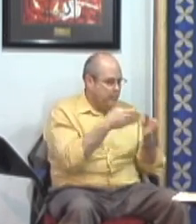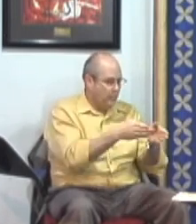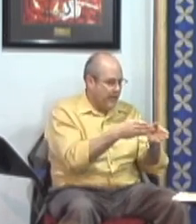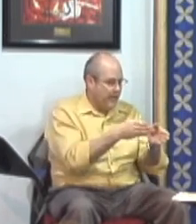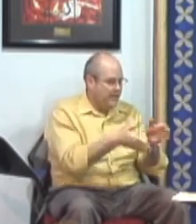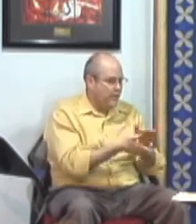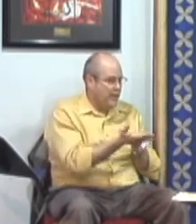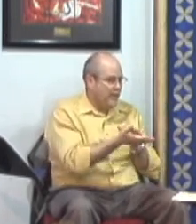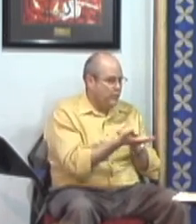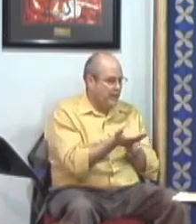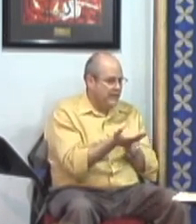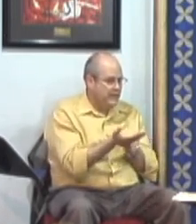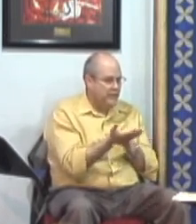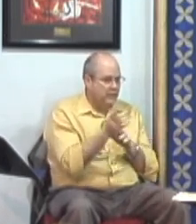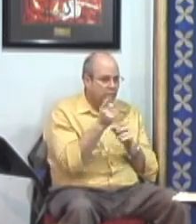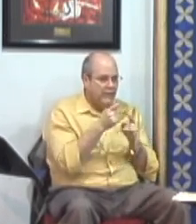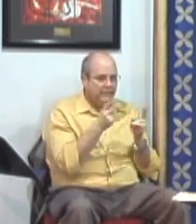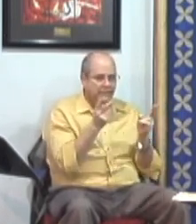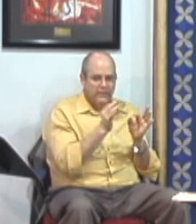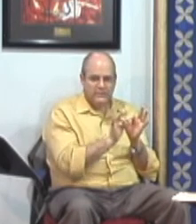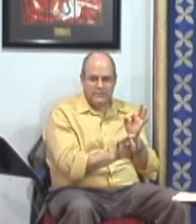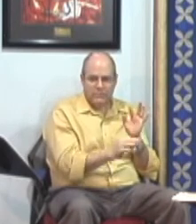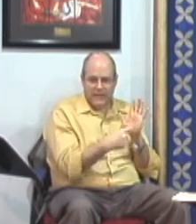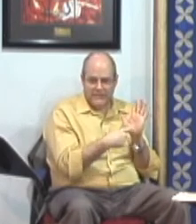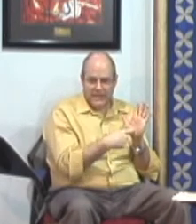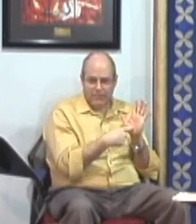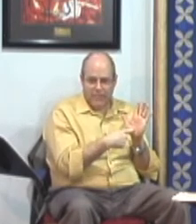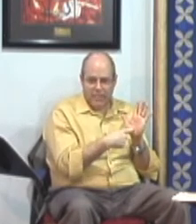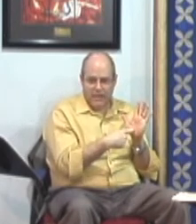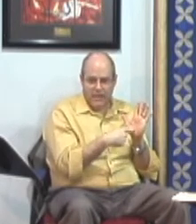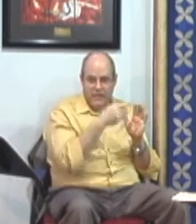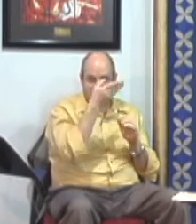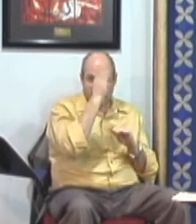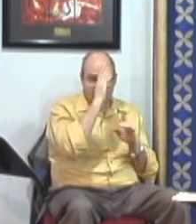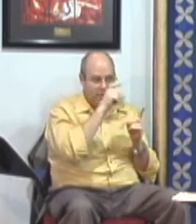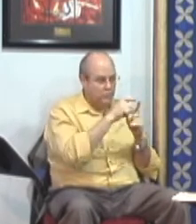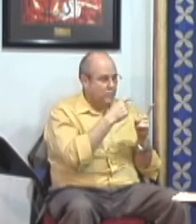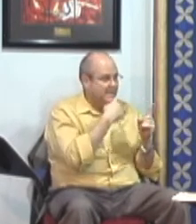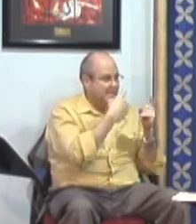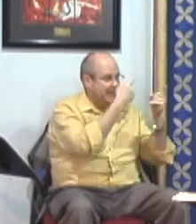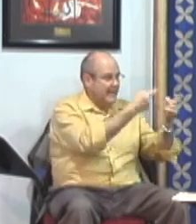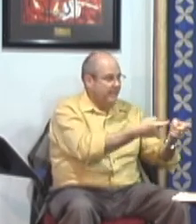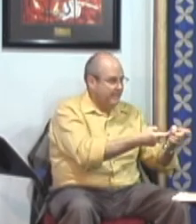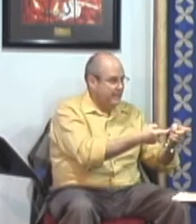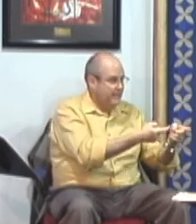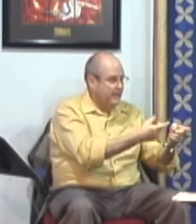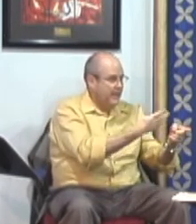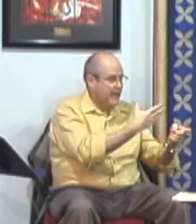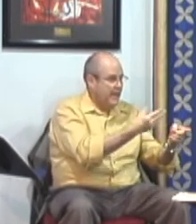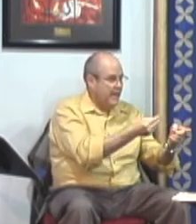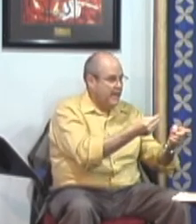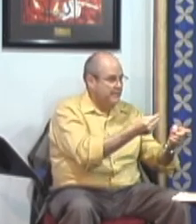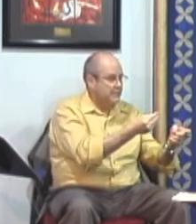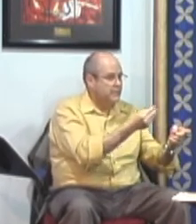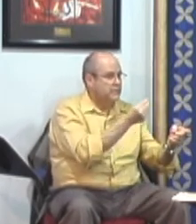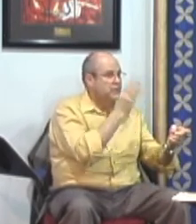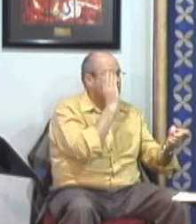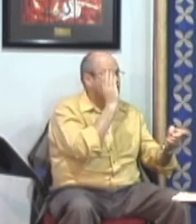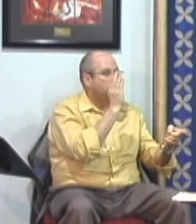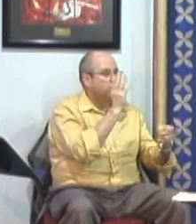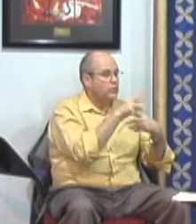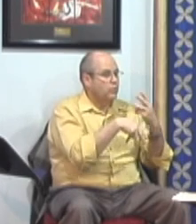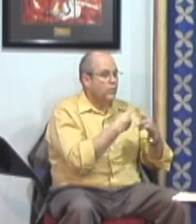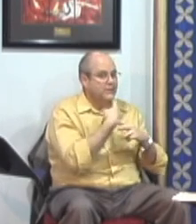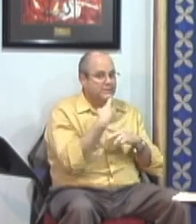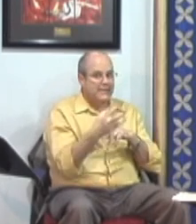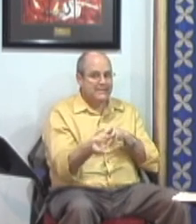supposed to operate. Just one very simple example, God's word says, give, and what happens? The world